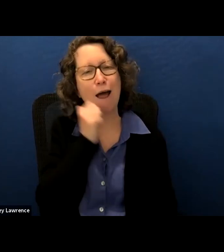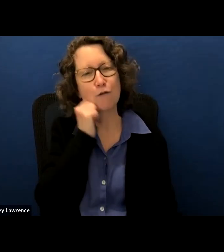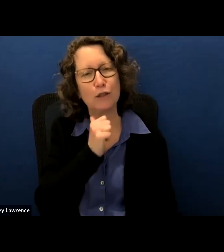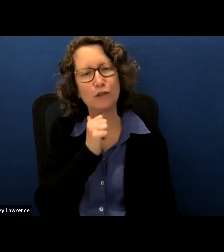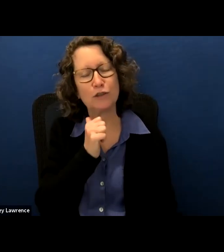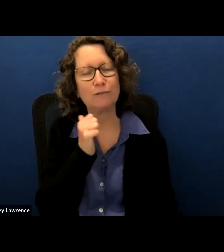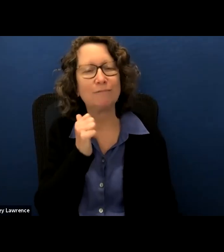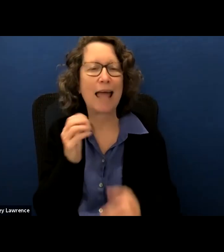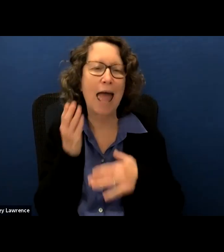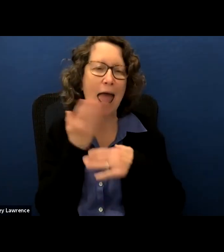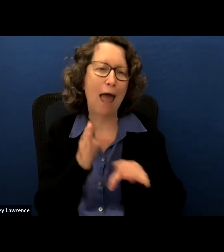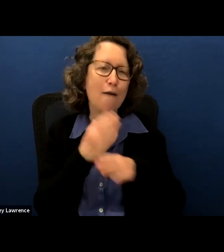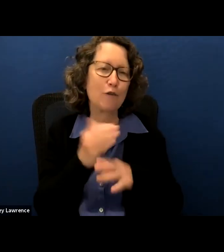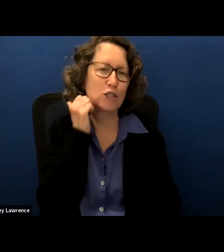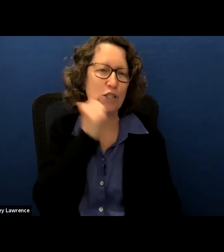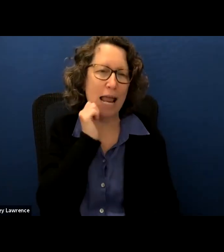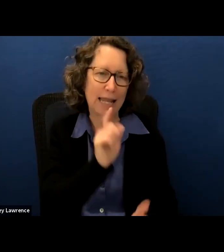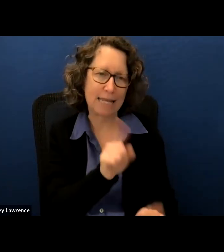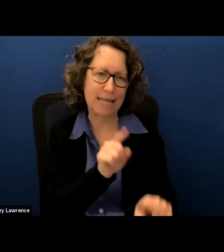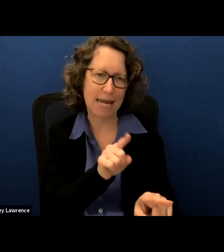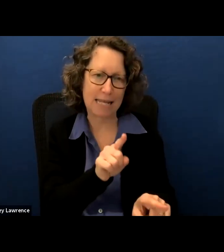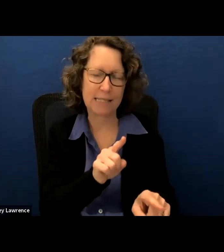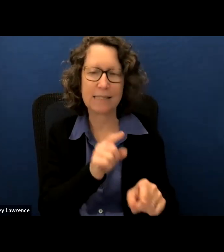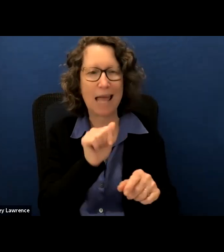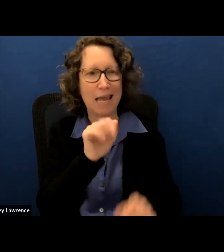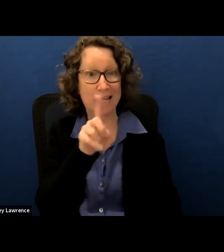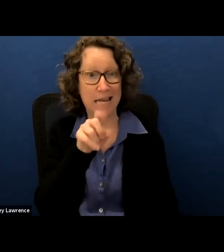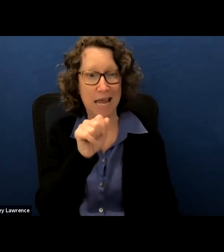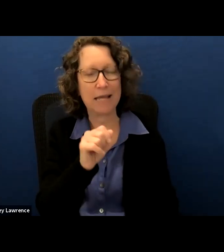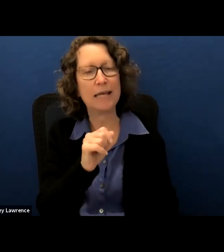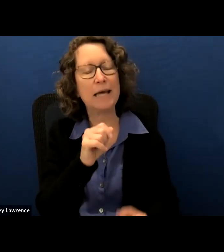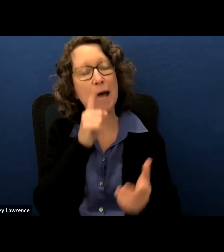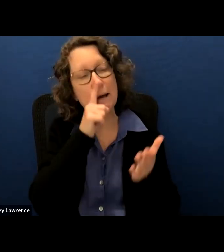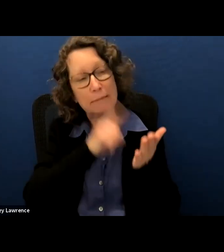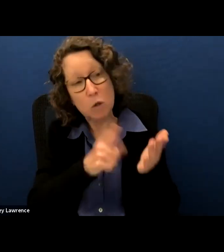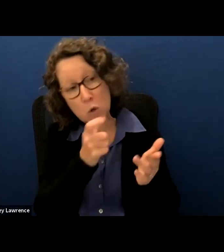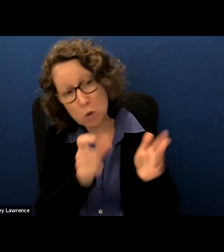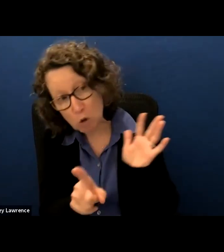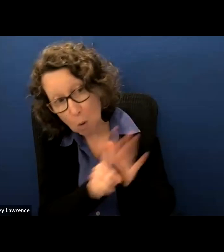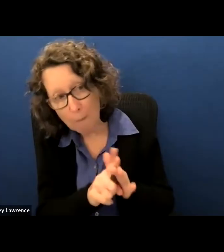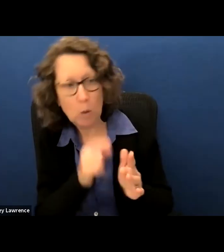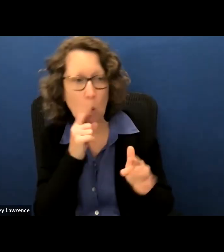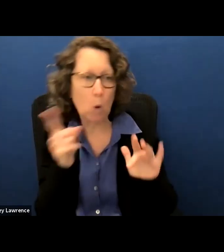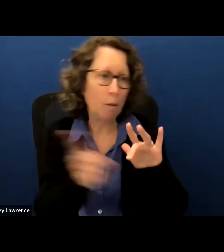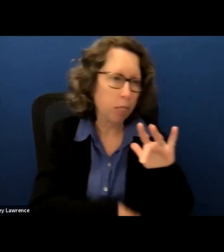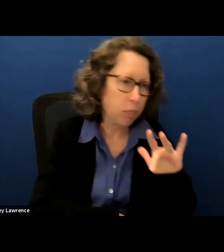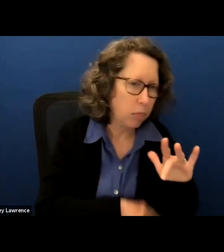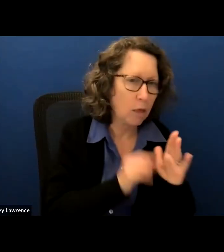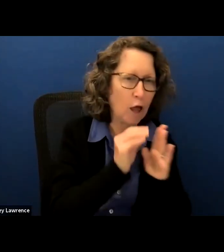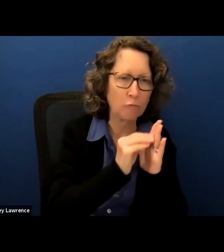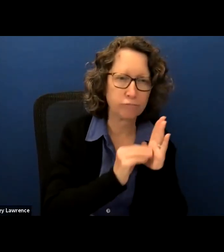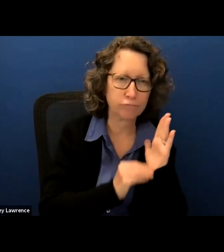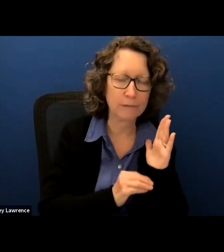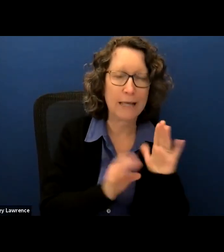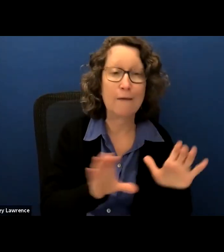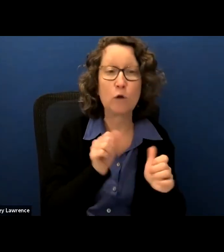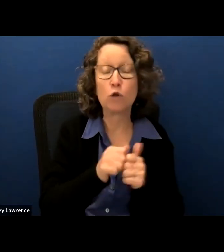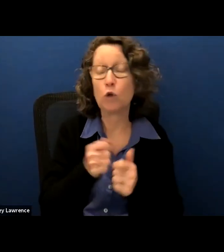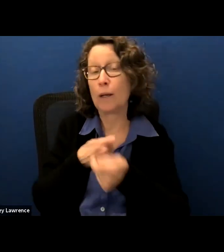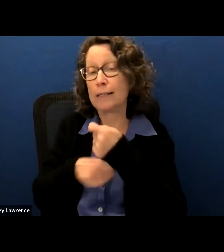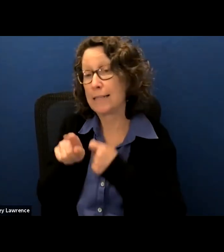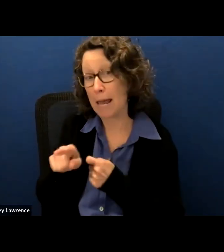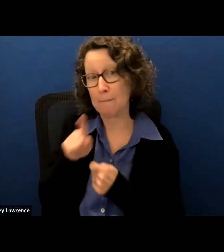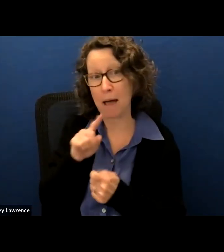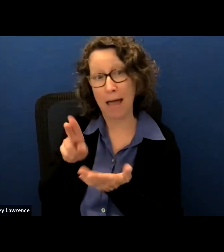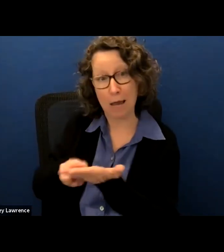attendance, which means, taking attendance and seeing which kids show up. If you do it by